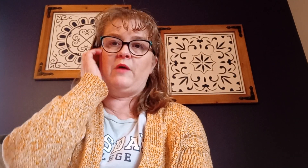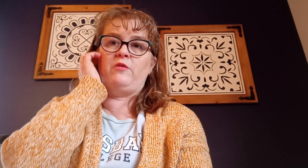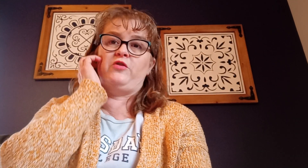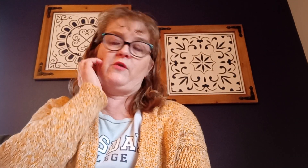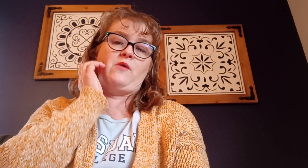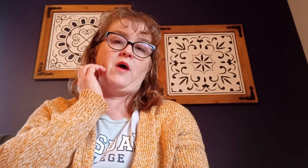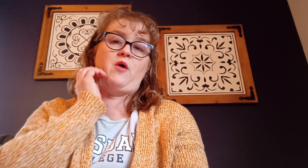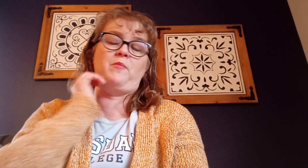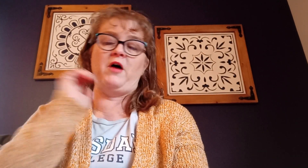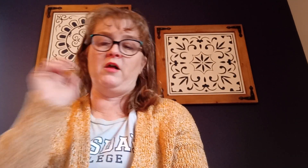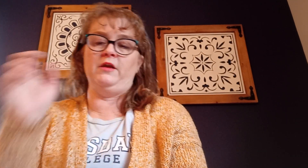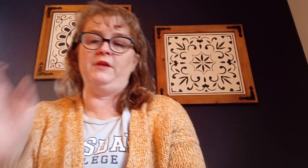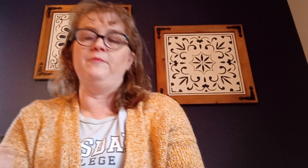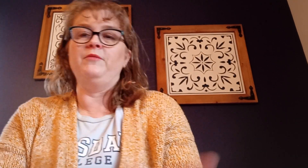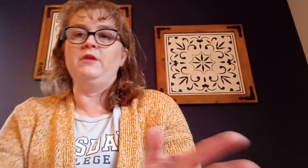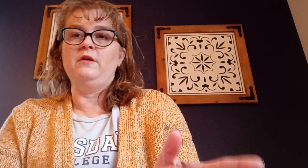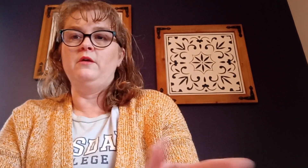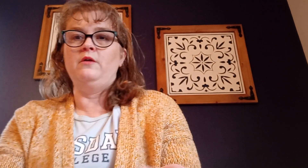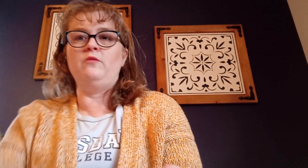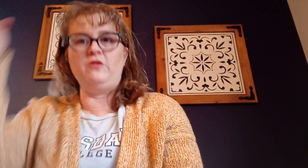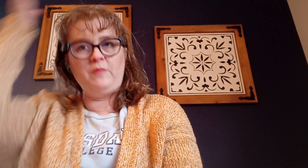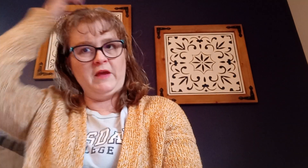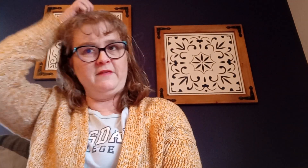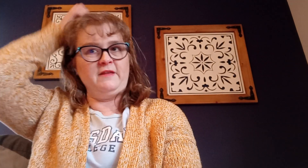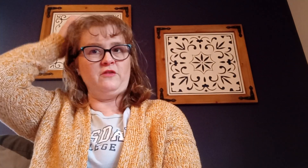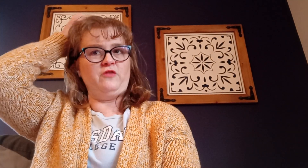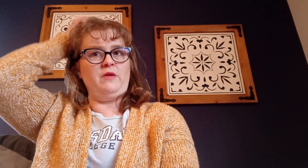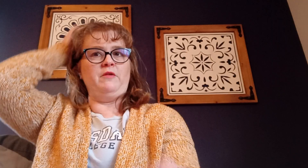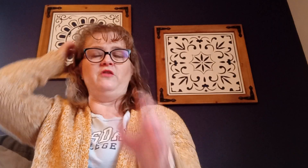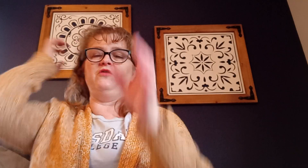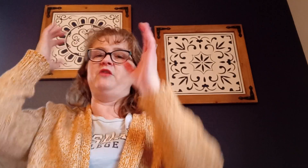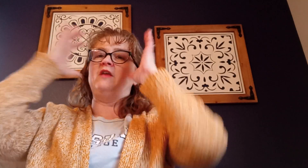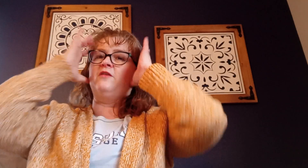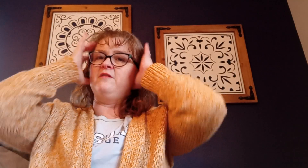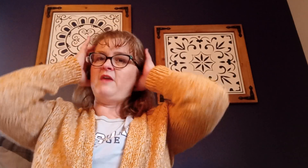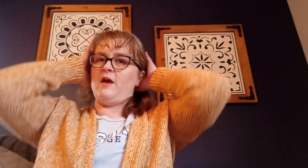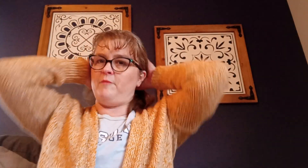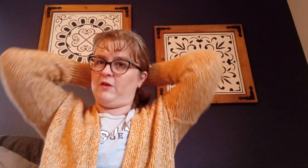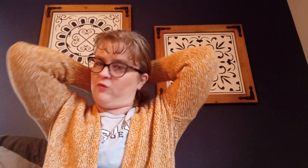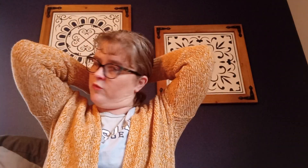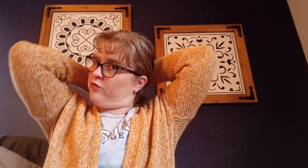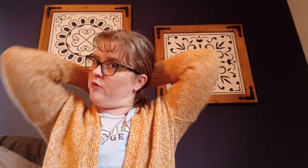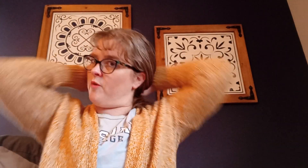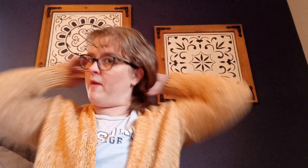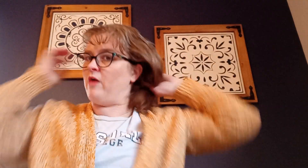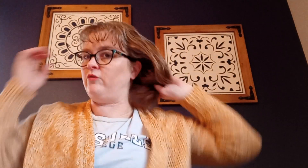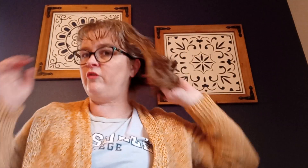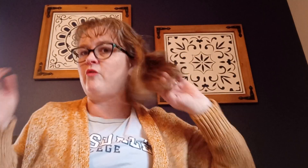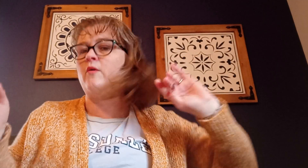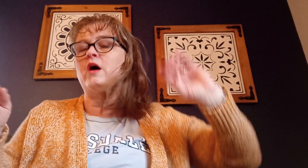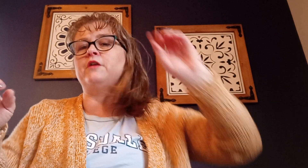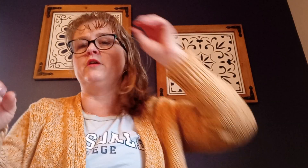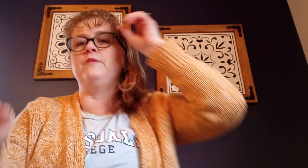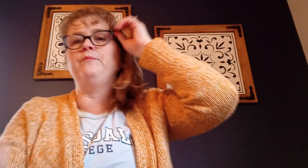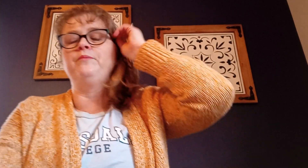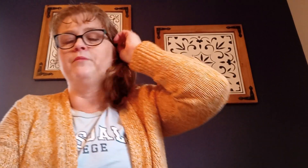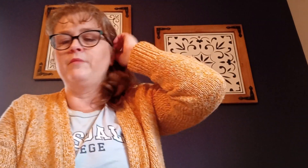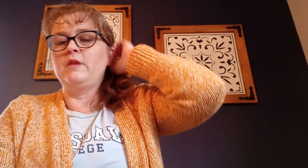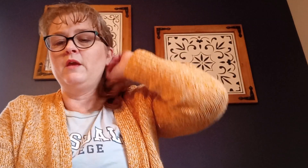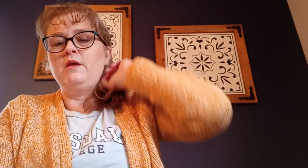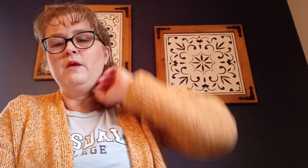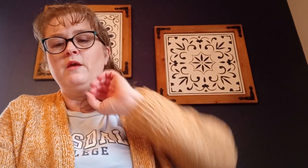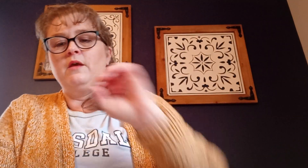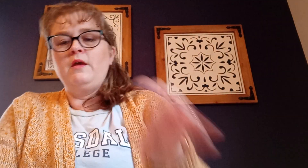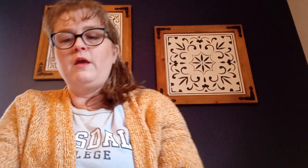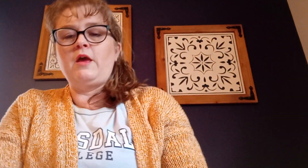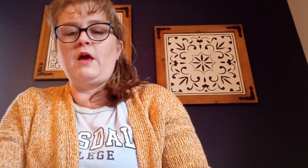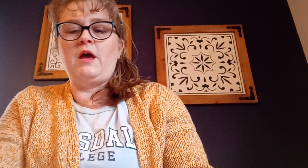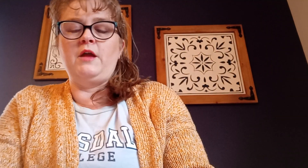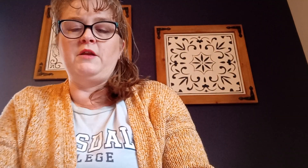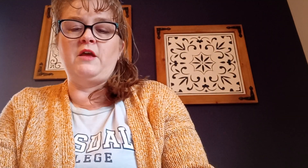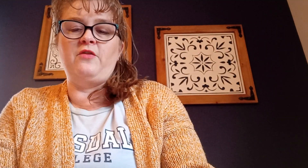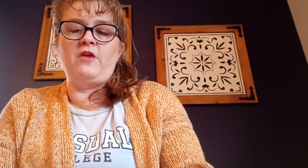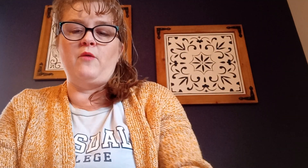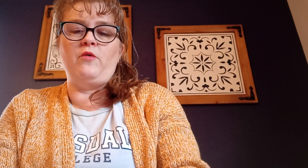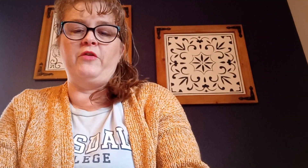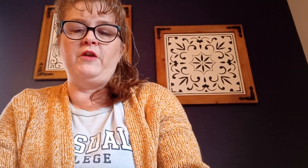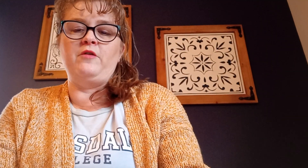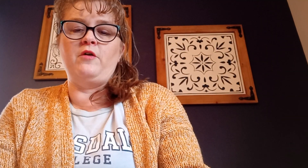would throw out pollen, which makes sense, right? We can just take these gametes, we'll throw them out into the water, and they will then